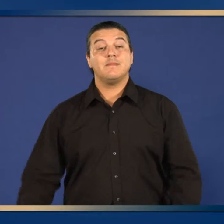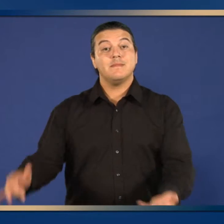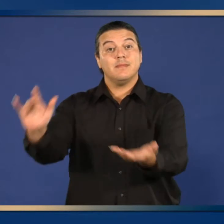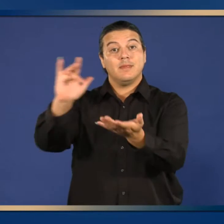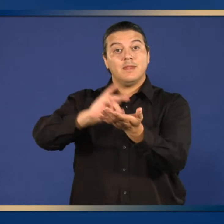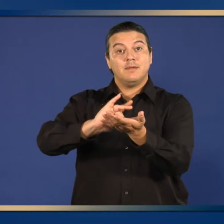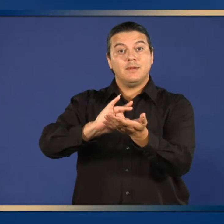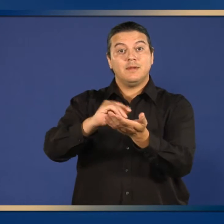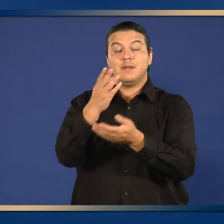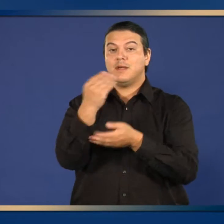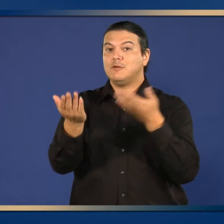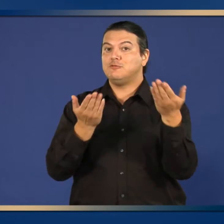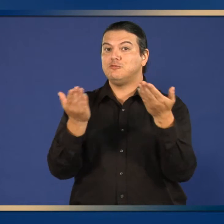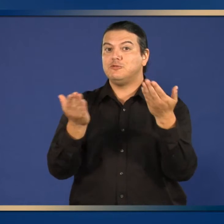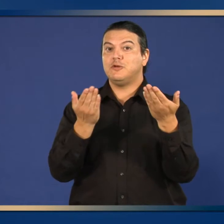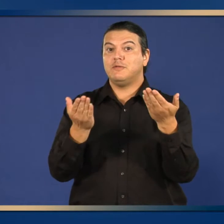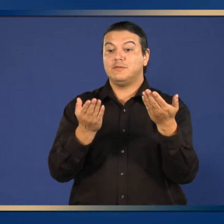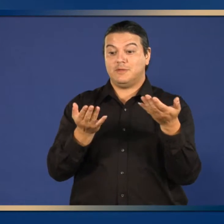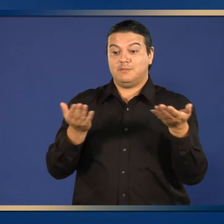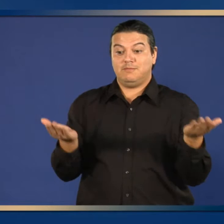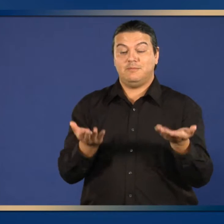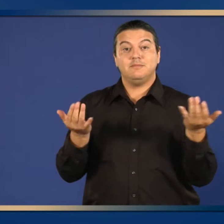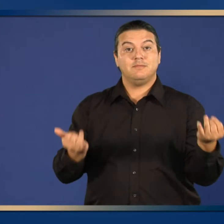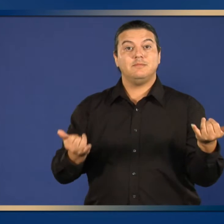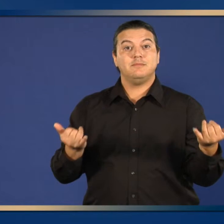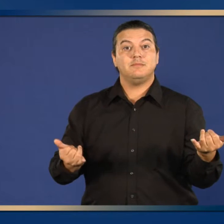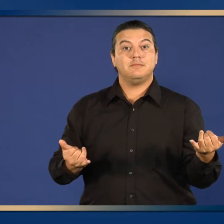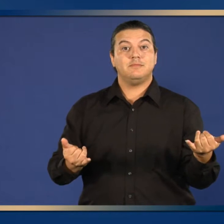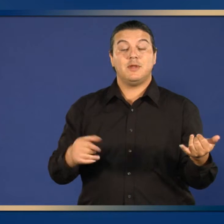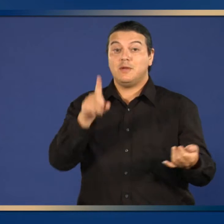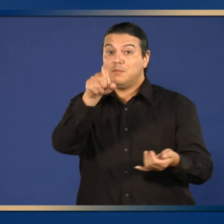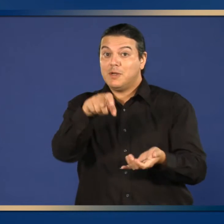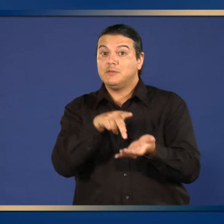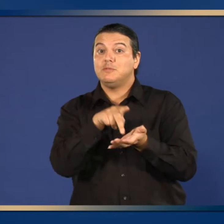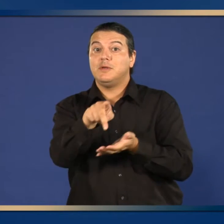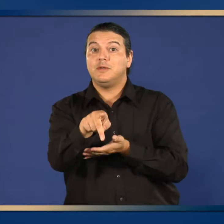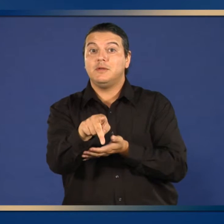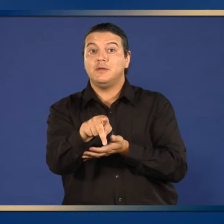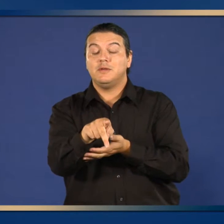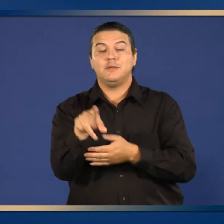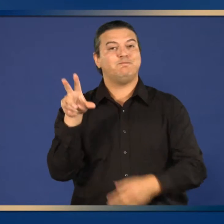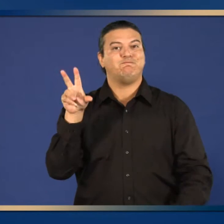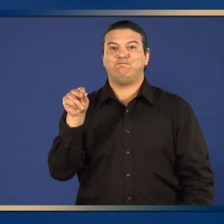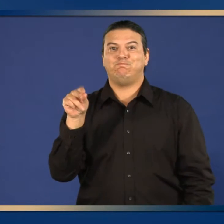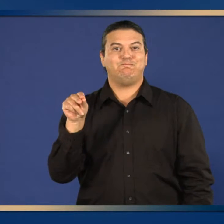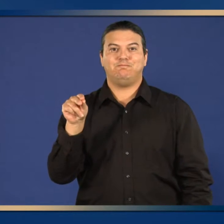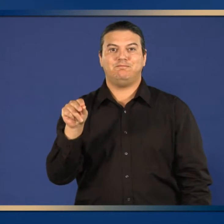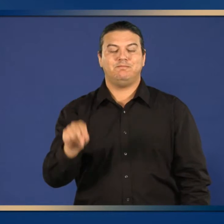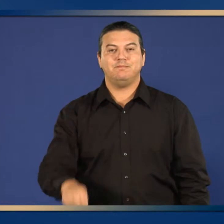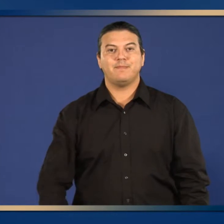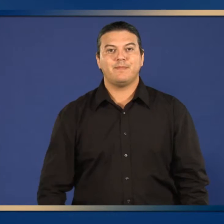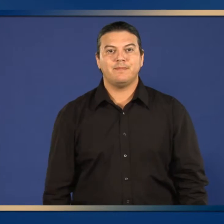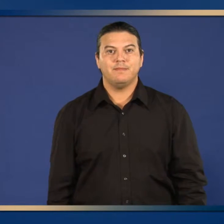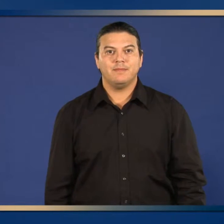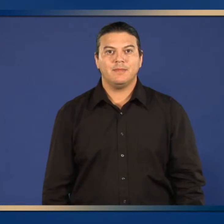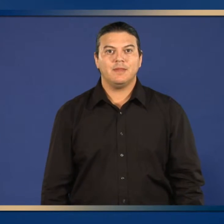The medicines and services you receive at this dispensing site do not require any payment from